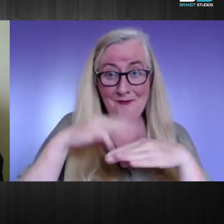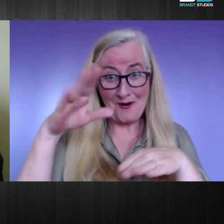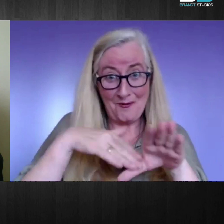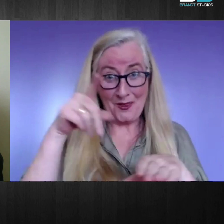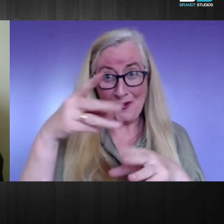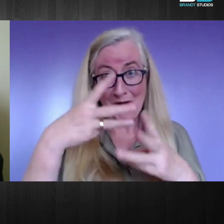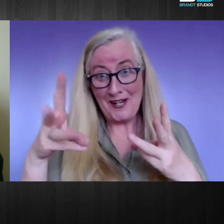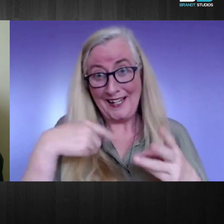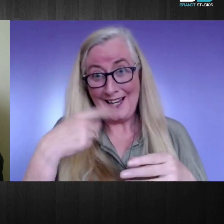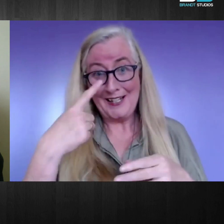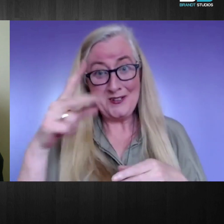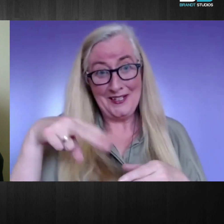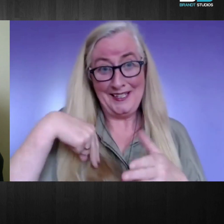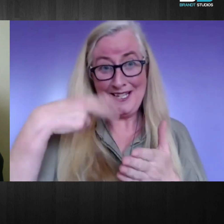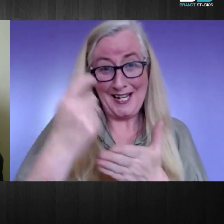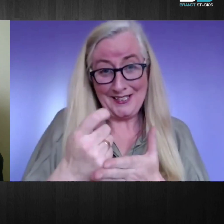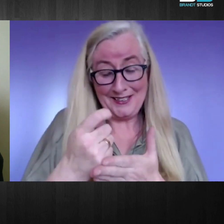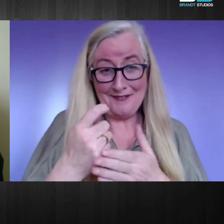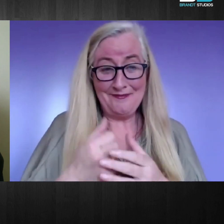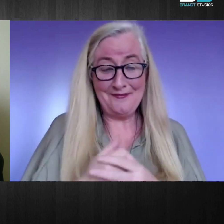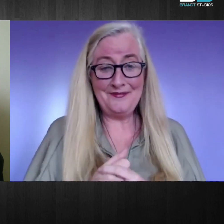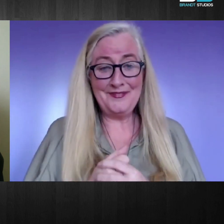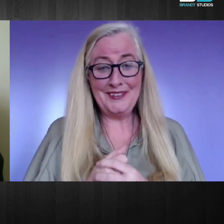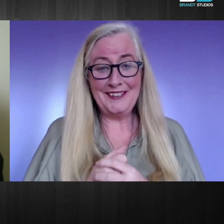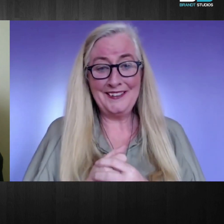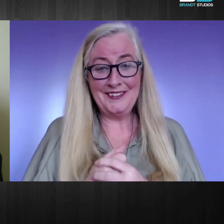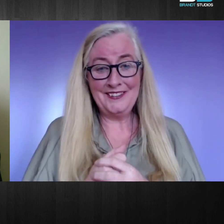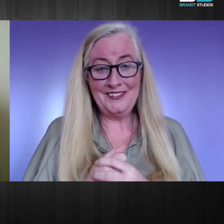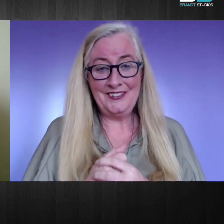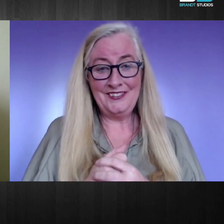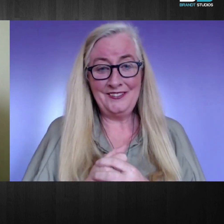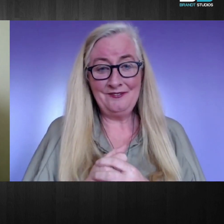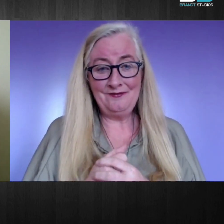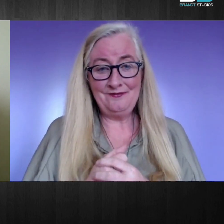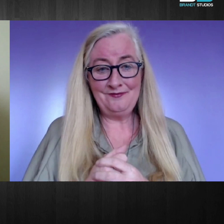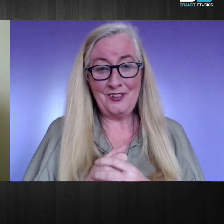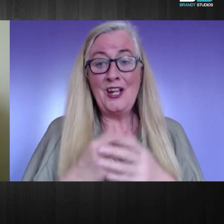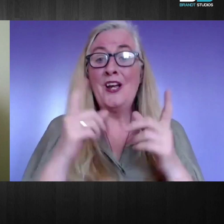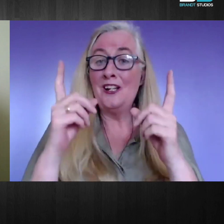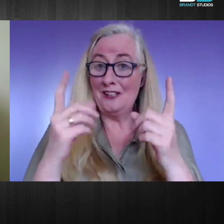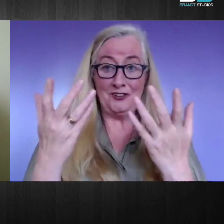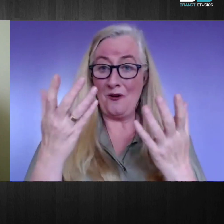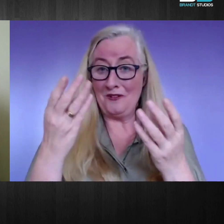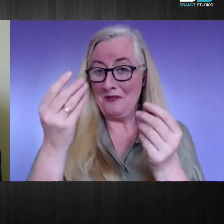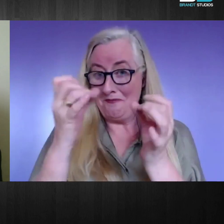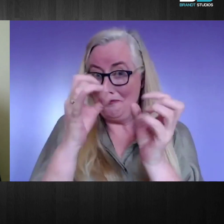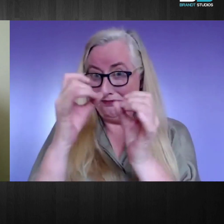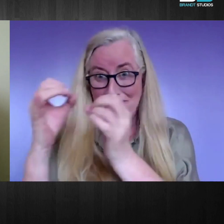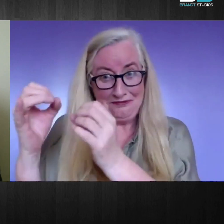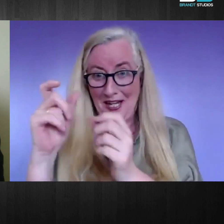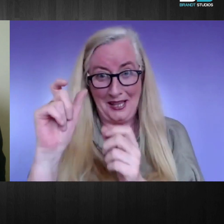there ahead of any kind of cathedral or anything else. Some of the most beautiful, magical places. So let's get on to some questions here.